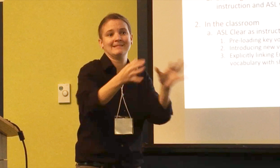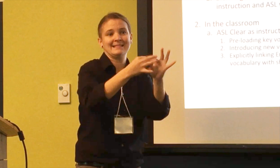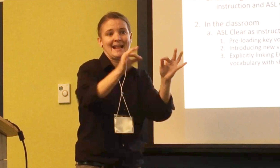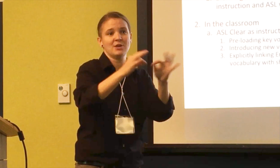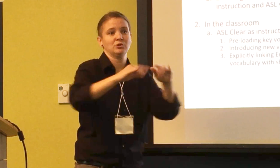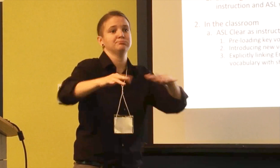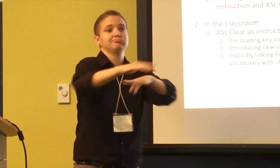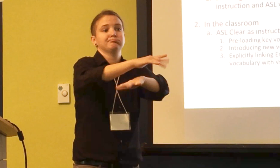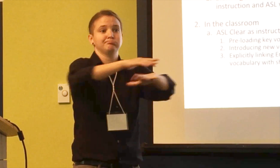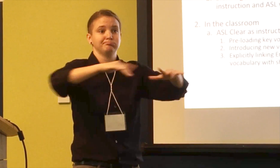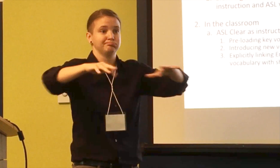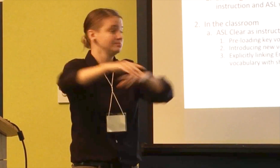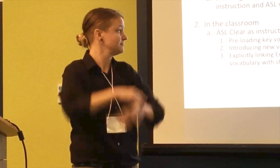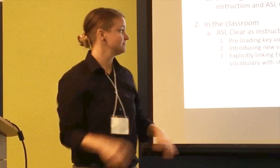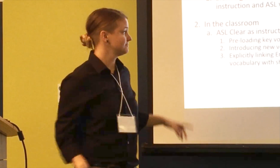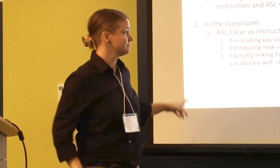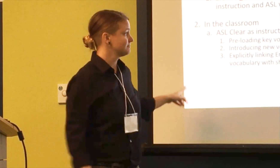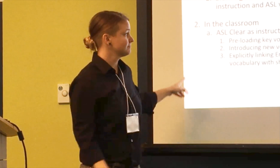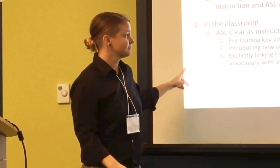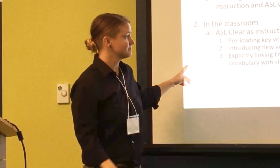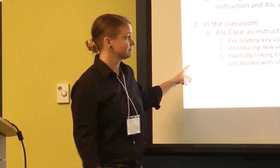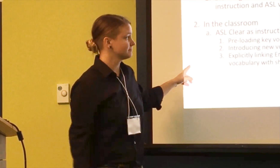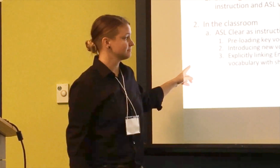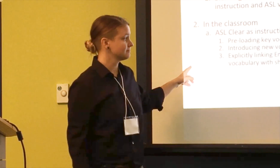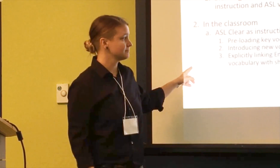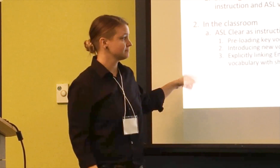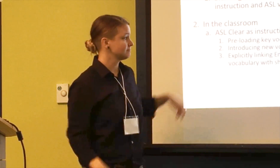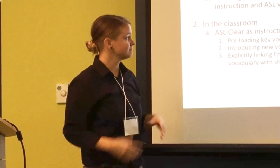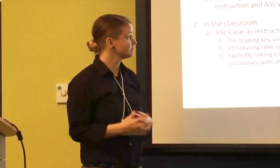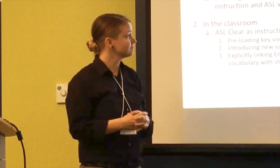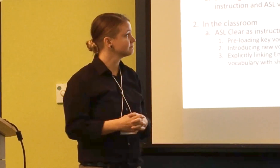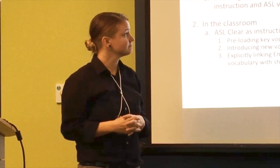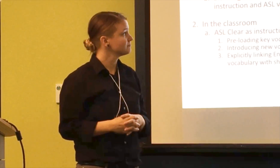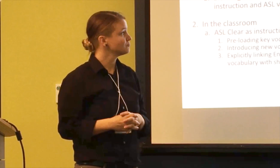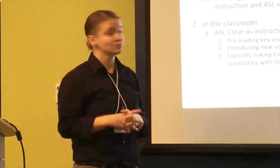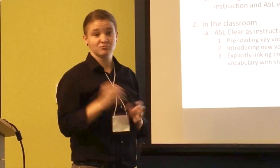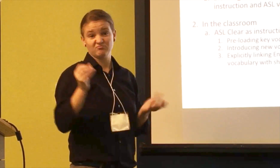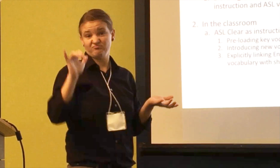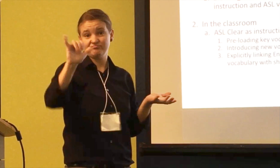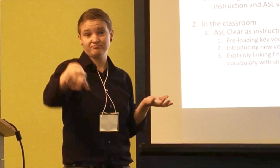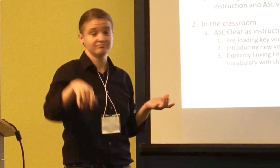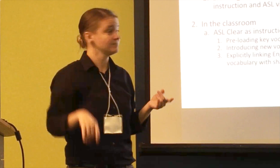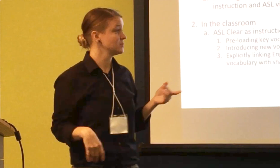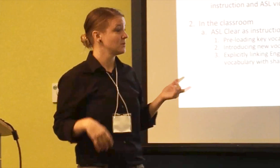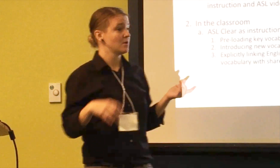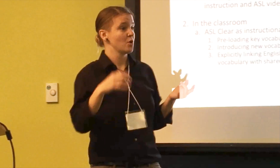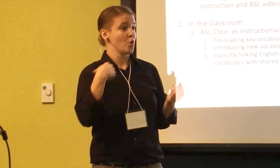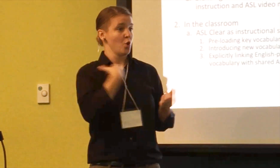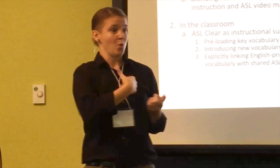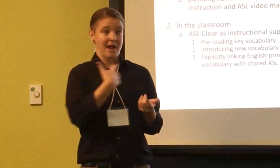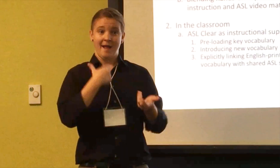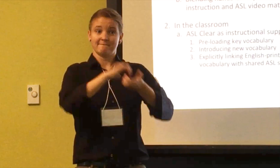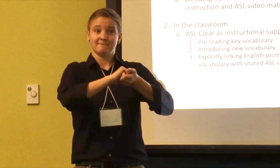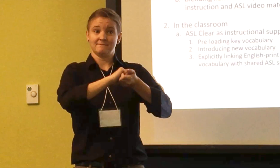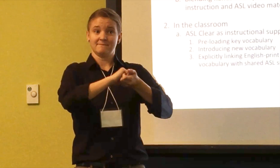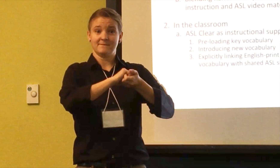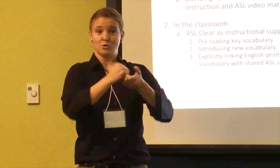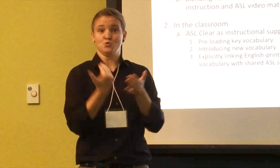start there and then build a whole set of modules out of that. In the classroom, we teach folks how to use ASL